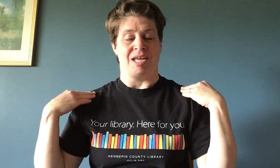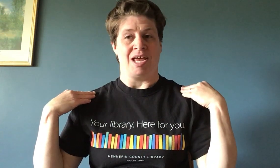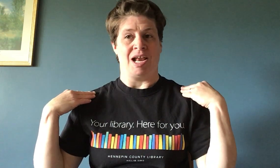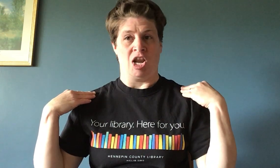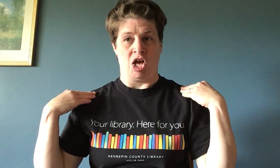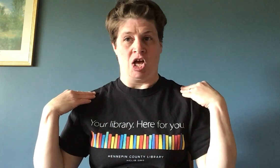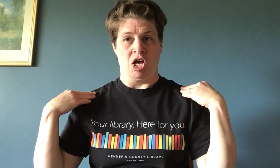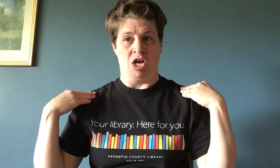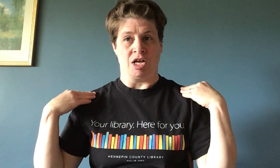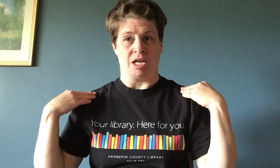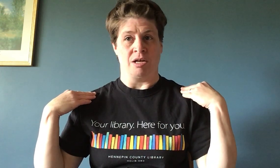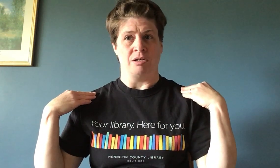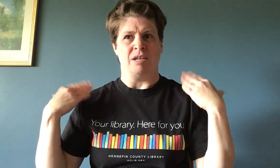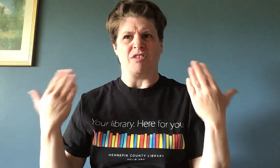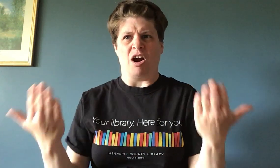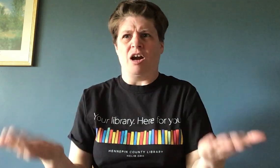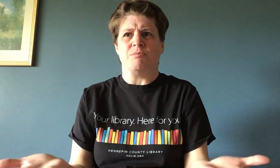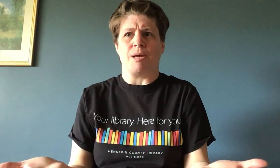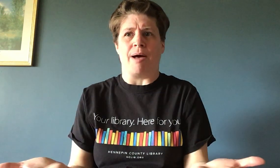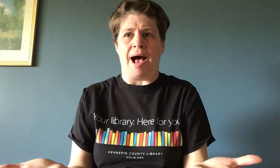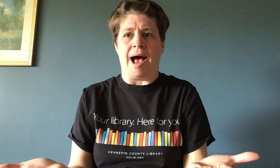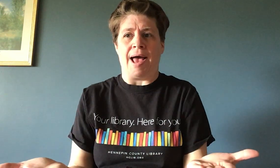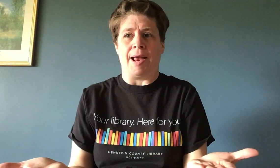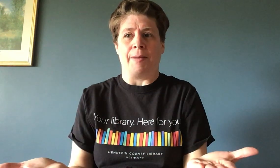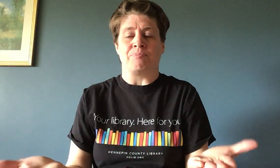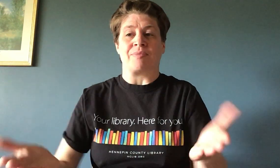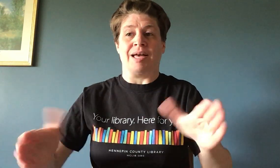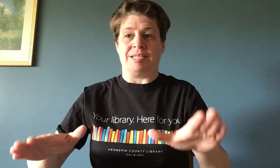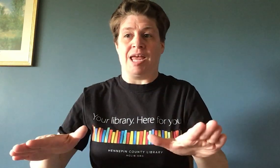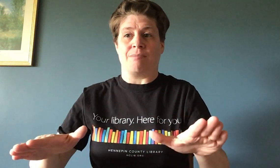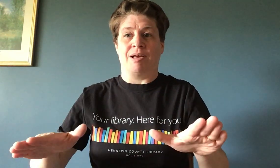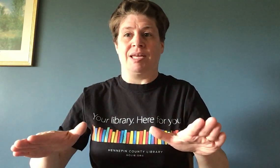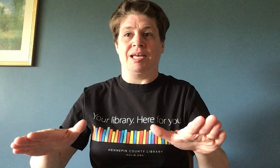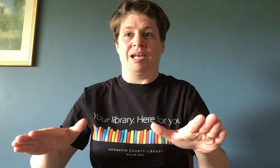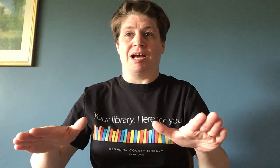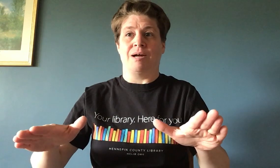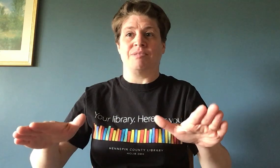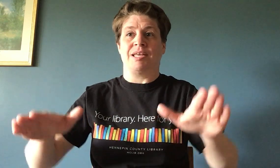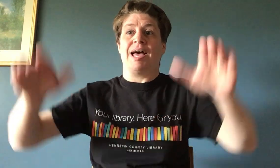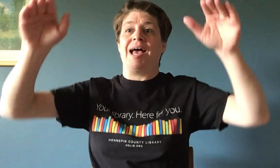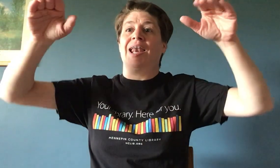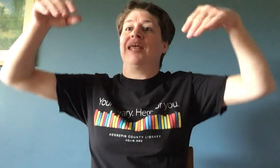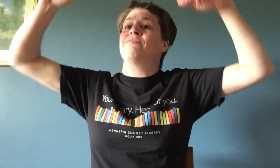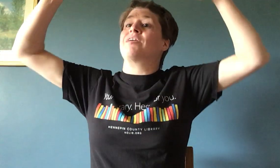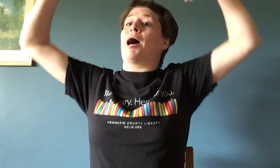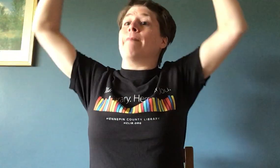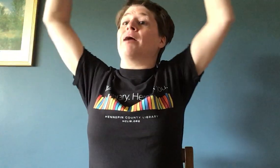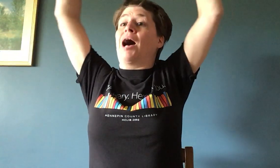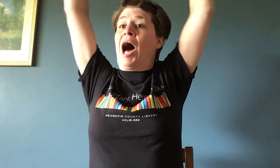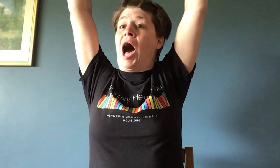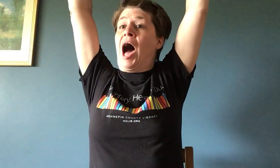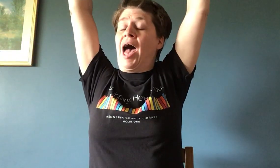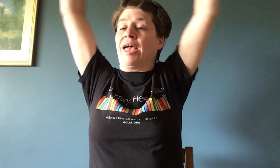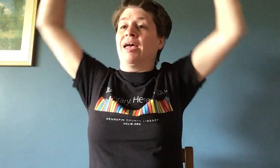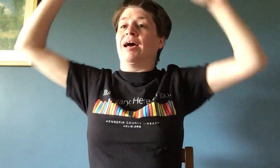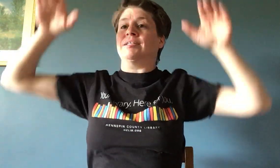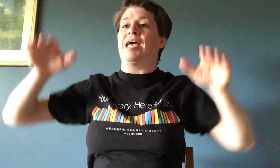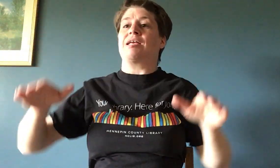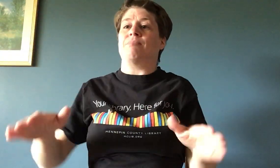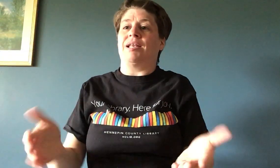day long. Lift our arms up high. I take my little arms and I lift up high. I take my